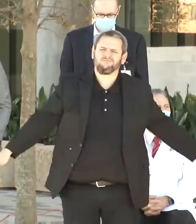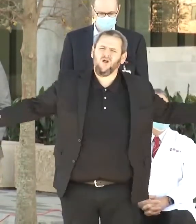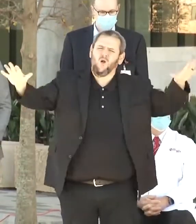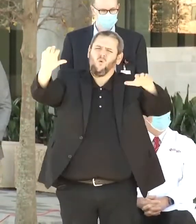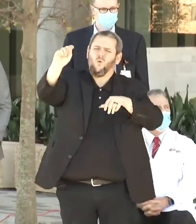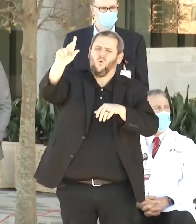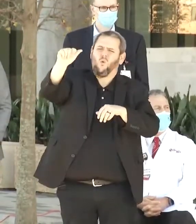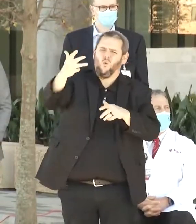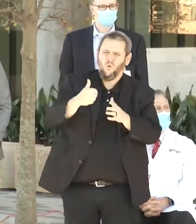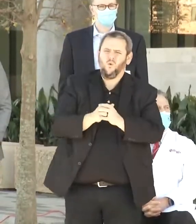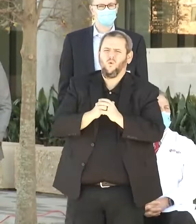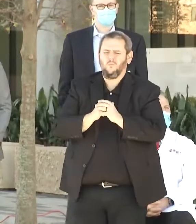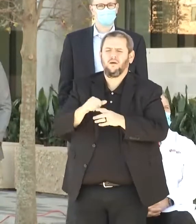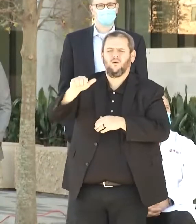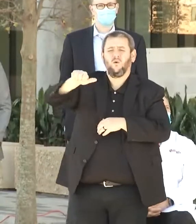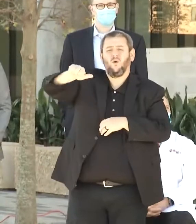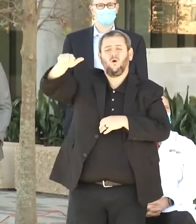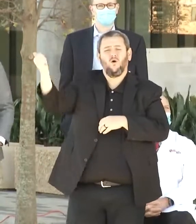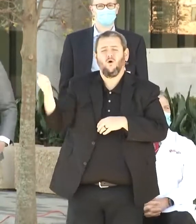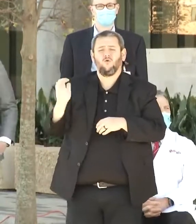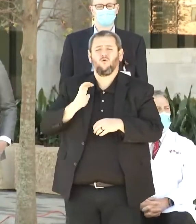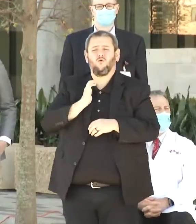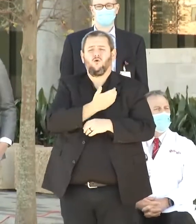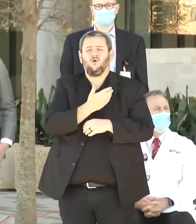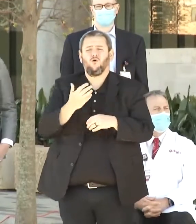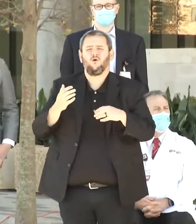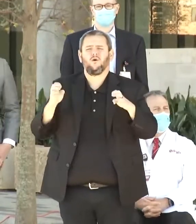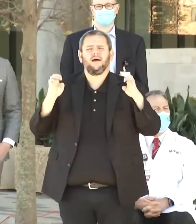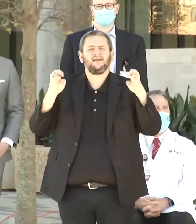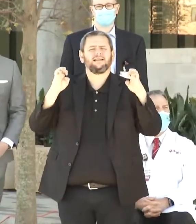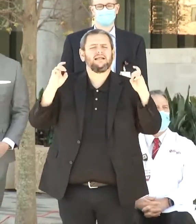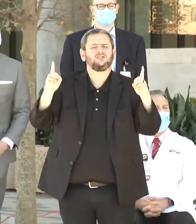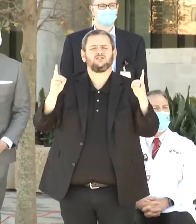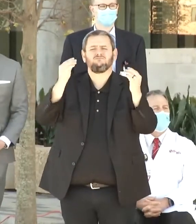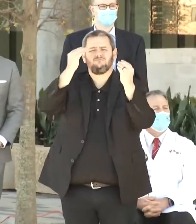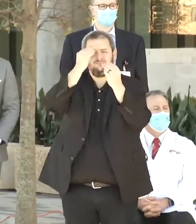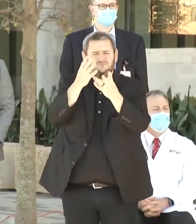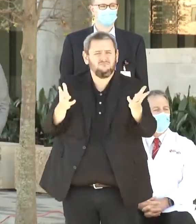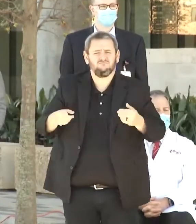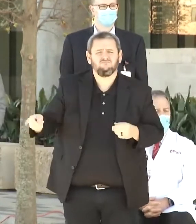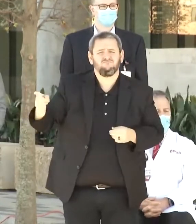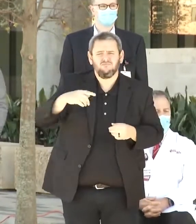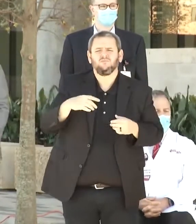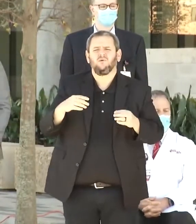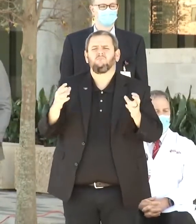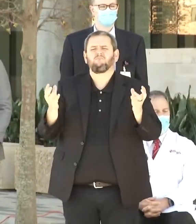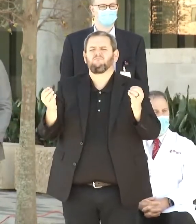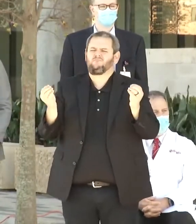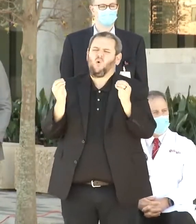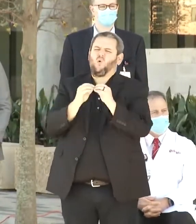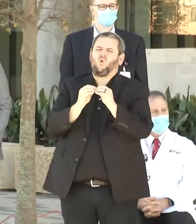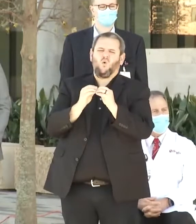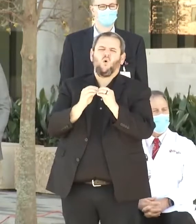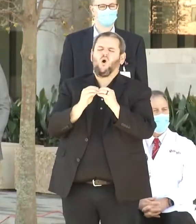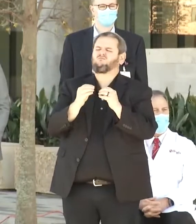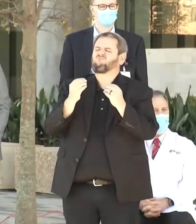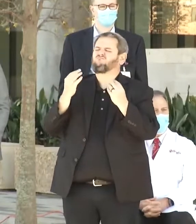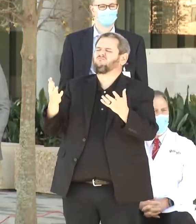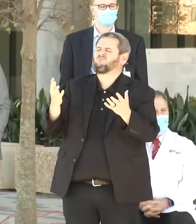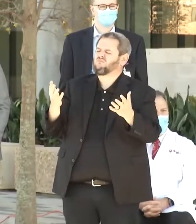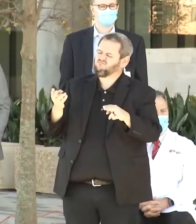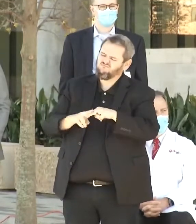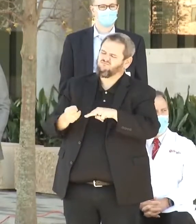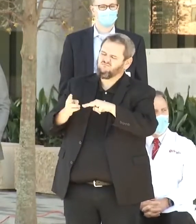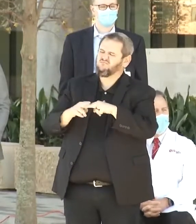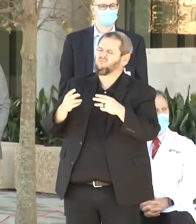increase, to increase our education on how we can slow the spread of this virus. We know the 3 W's are the